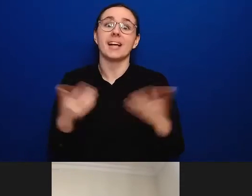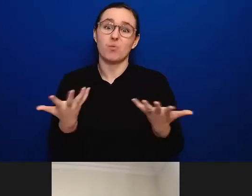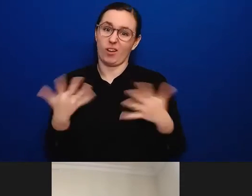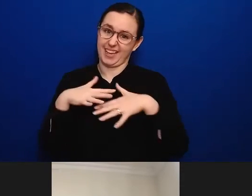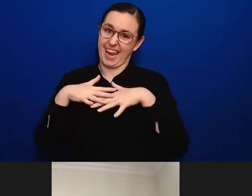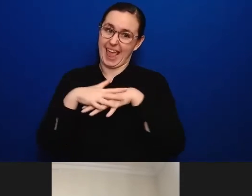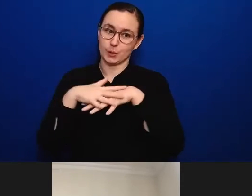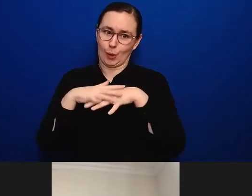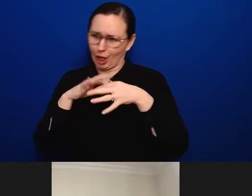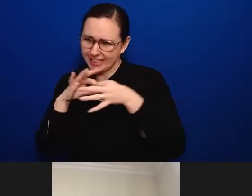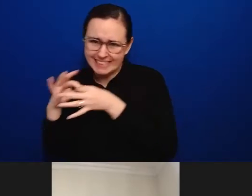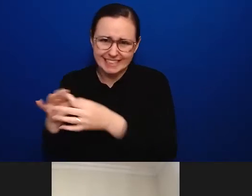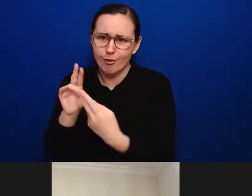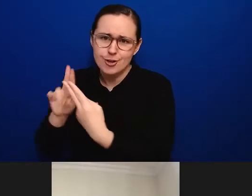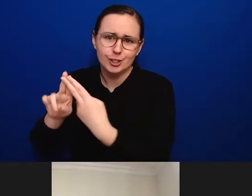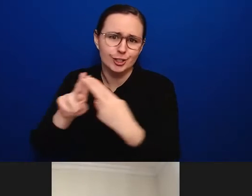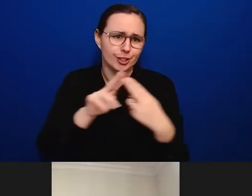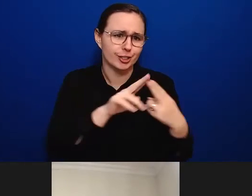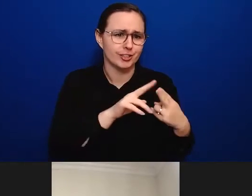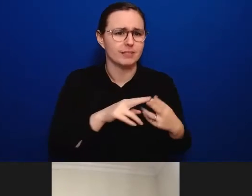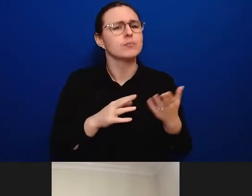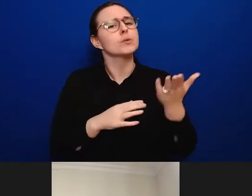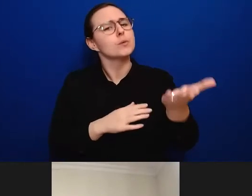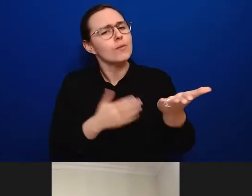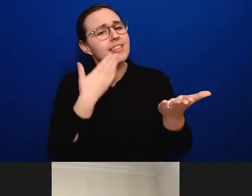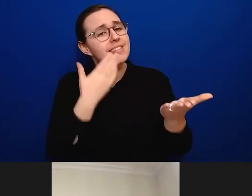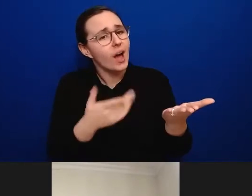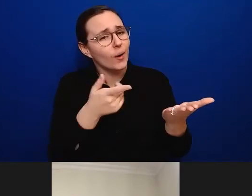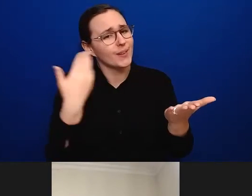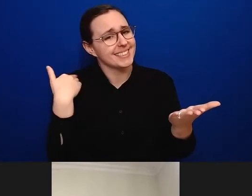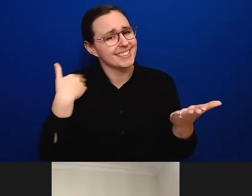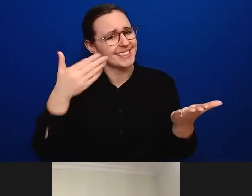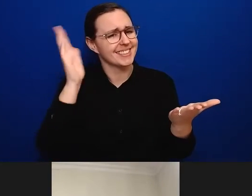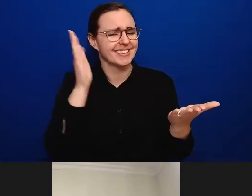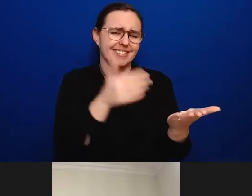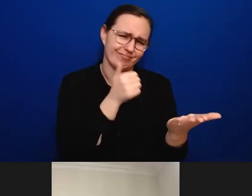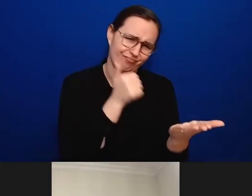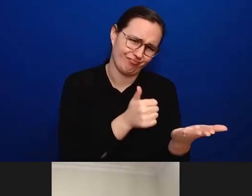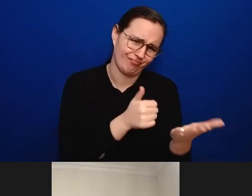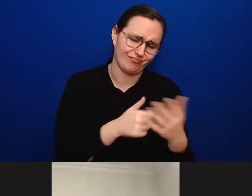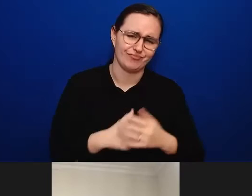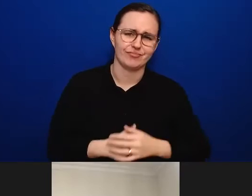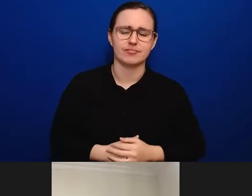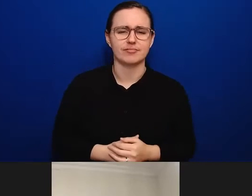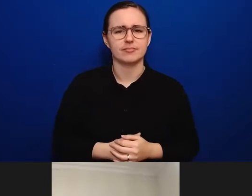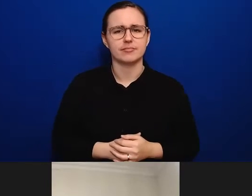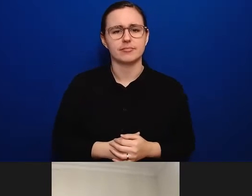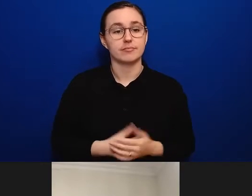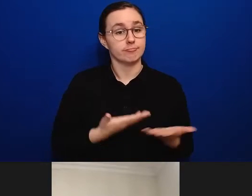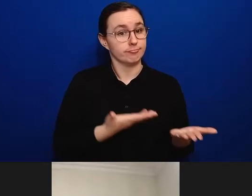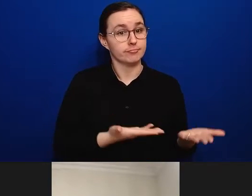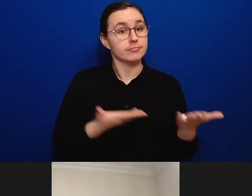discussion. So the next speaker is Iqbal Adrali. So we are now going